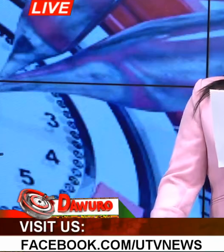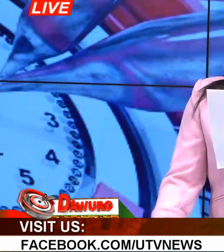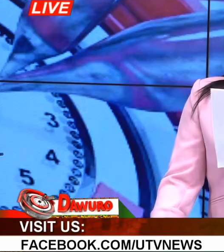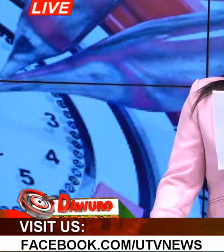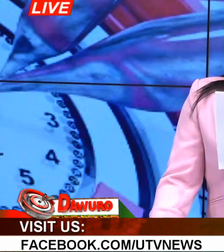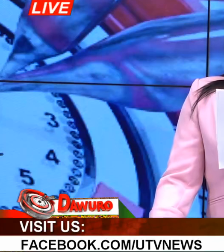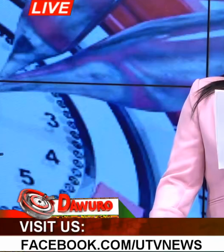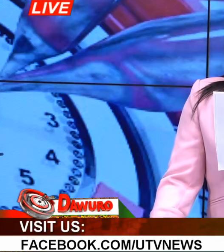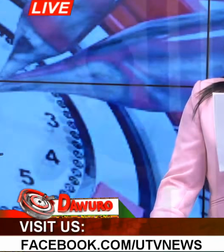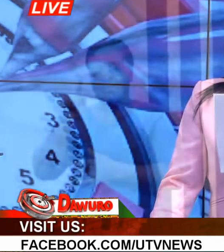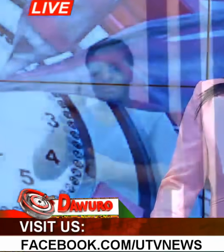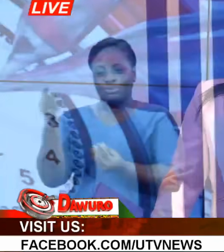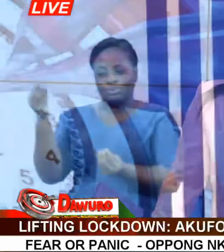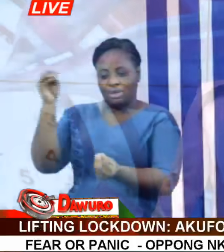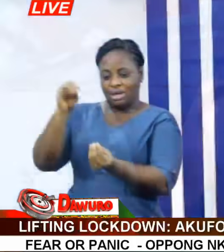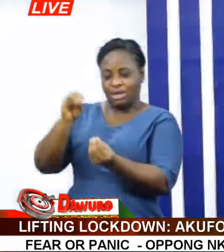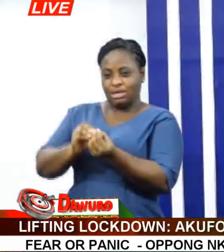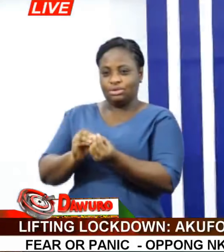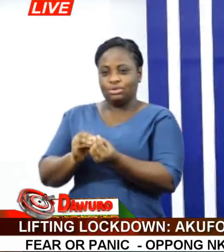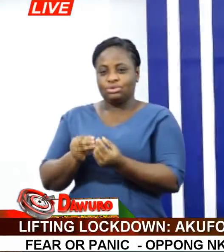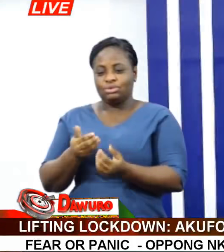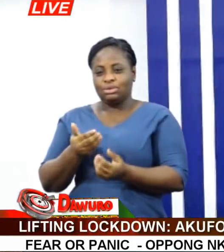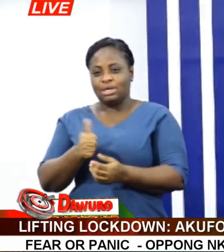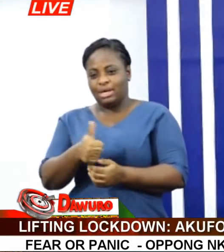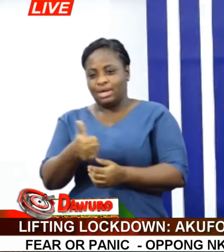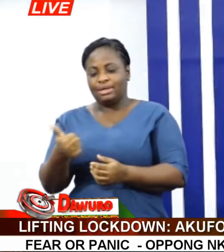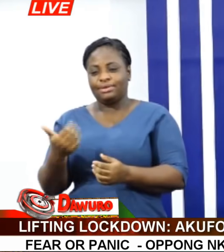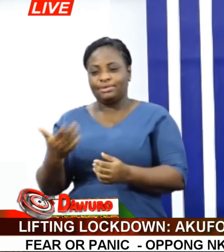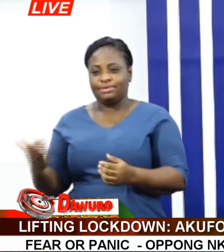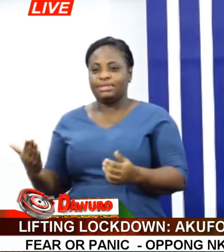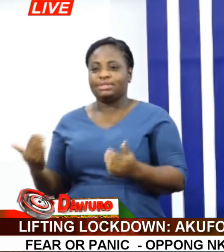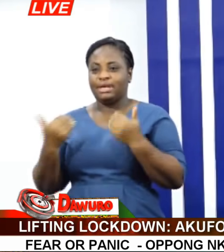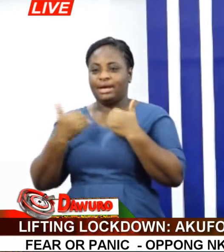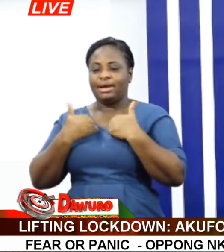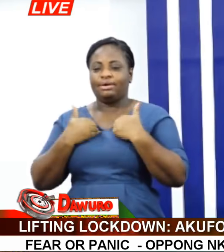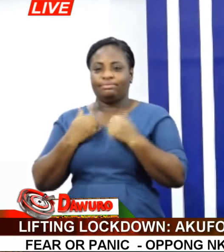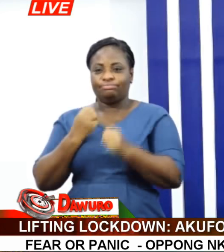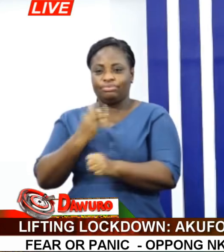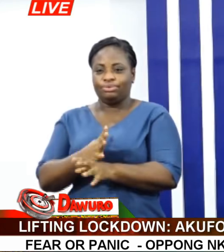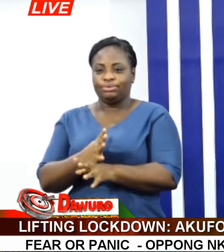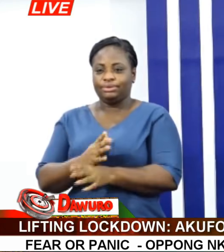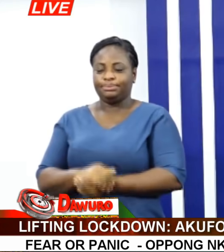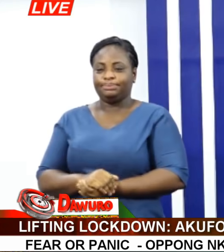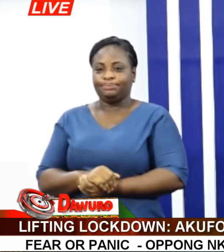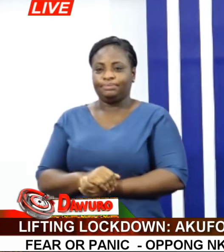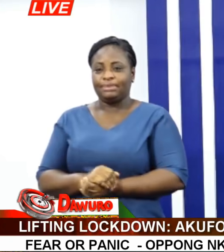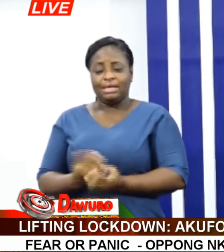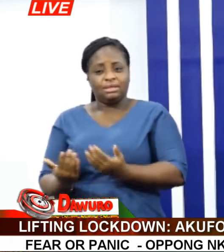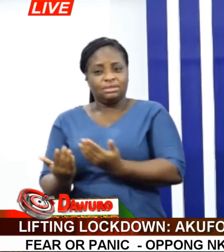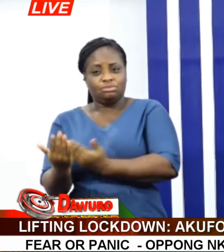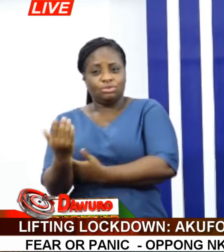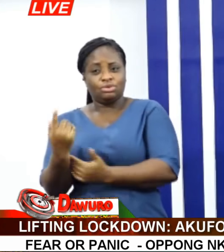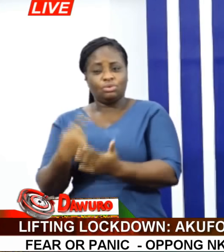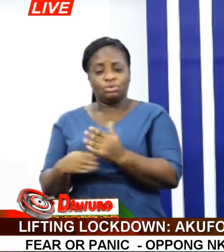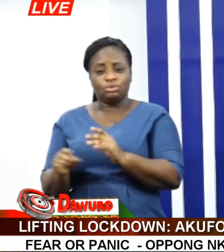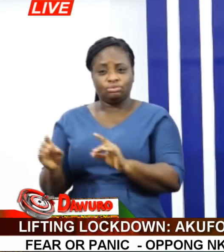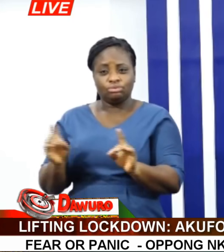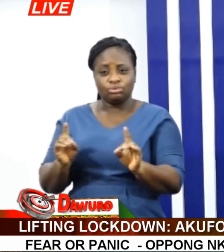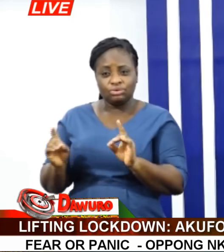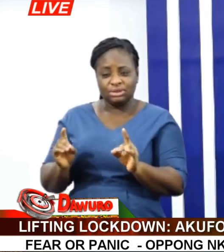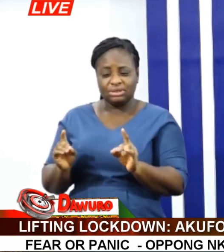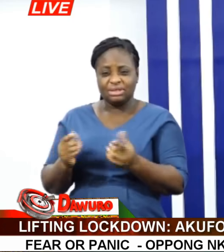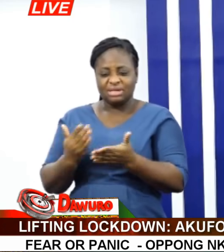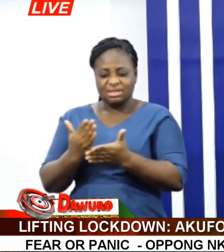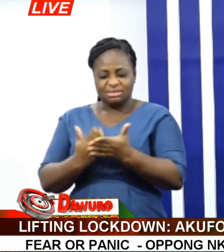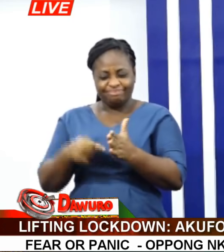Ya and no man penny can set with chasso, ain't ya fed your man for more kumasitema and crank as soa, and me a mea ebbets maka could do a